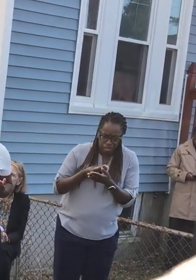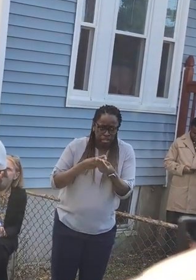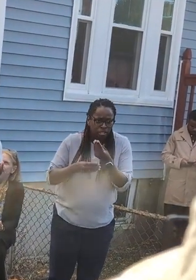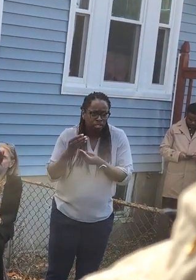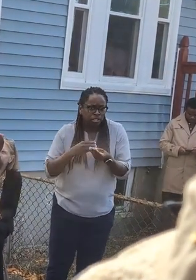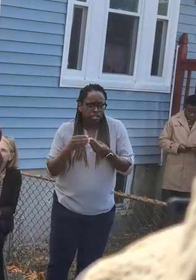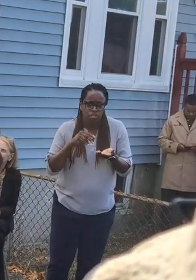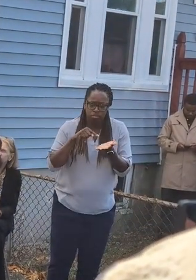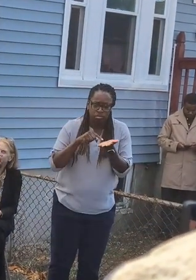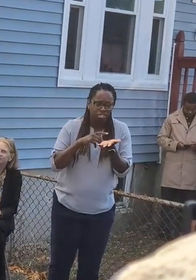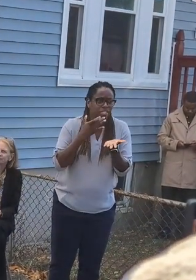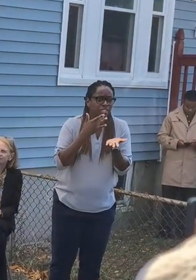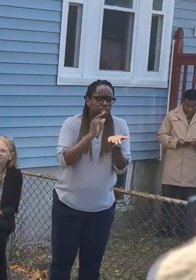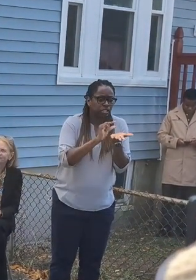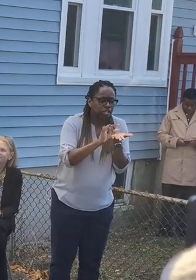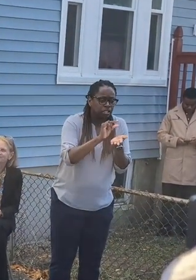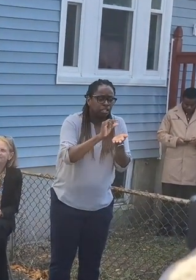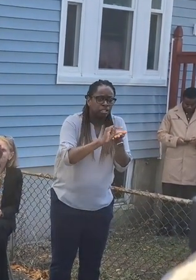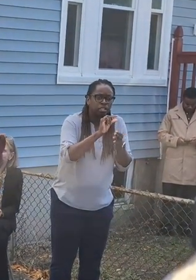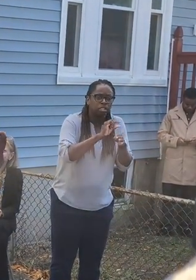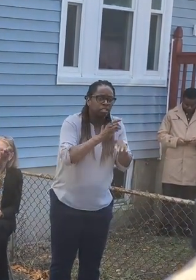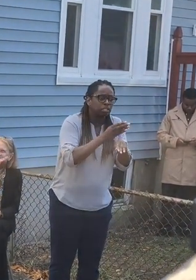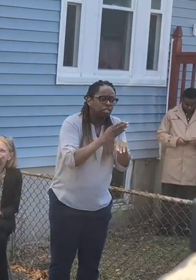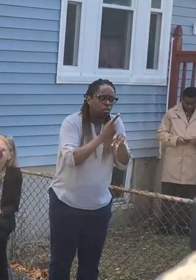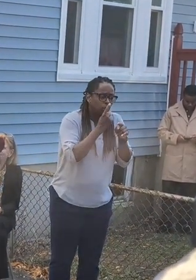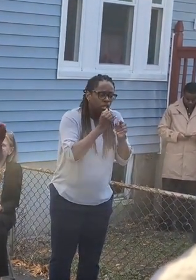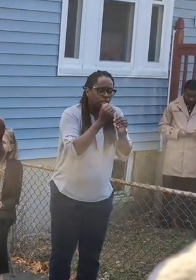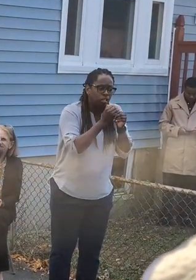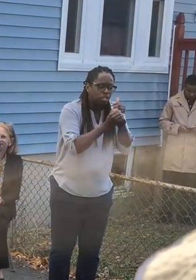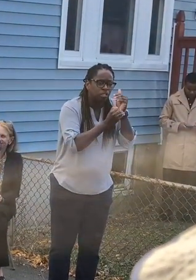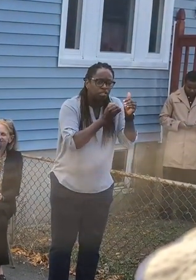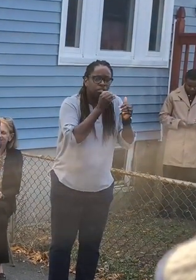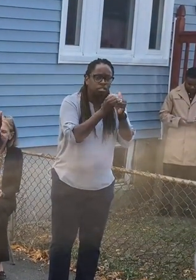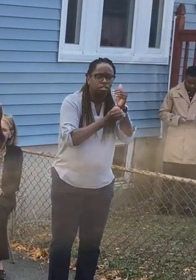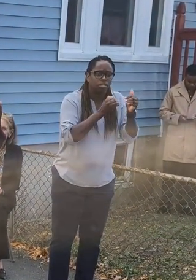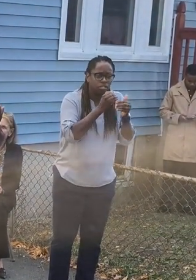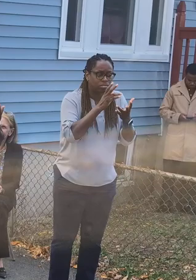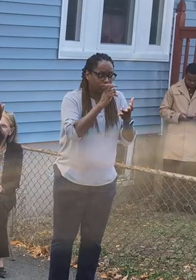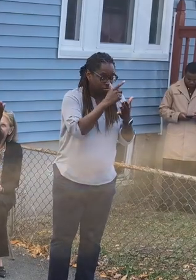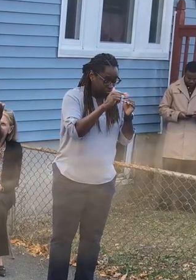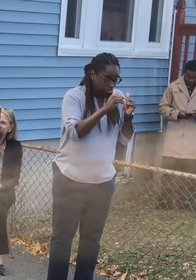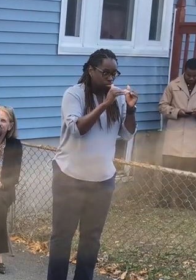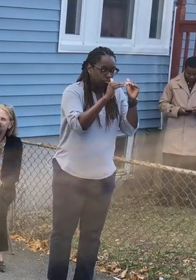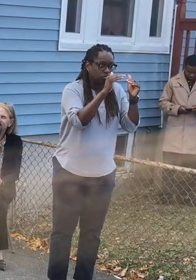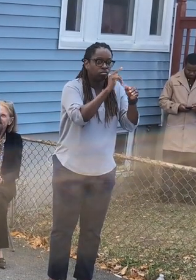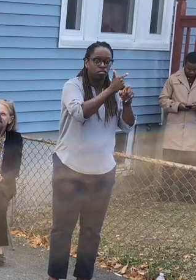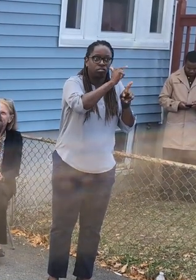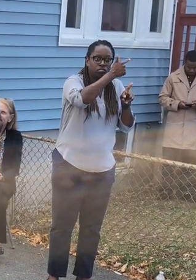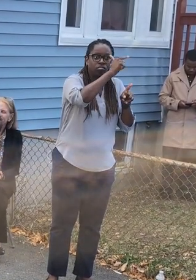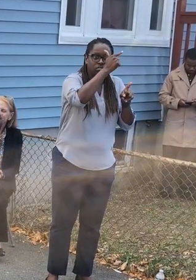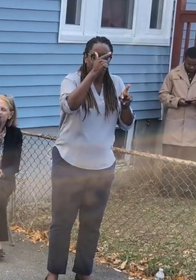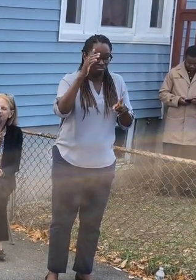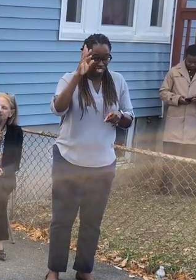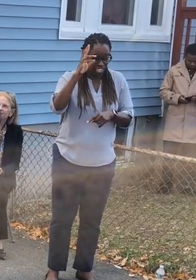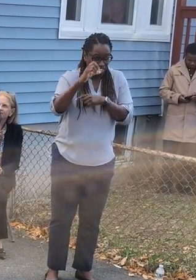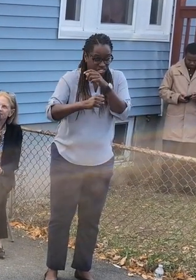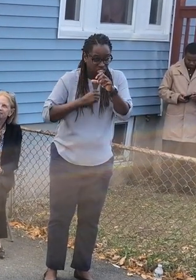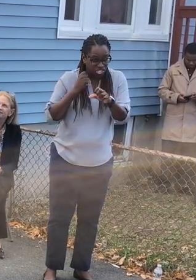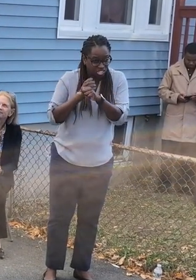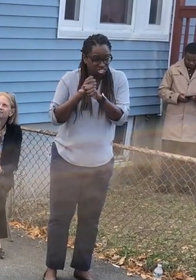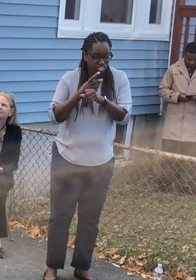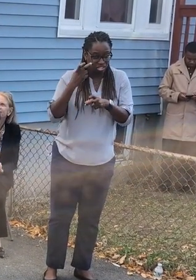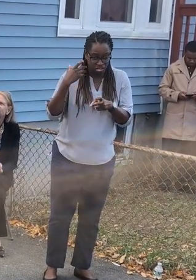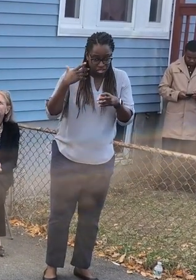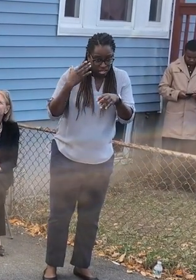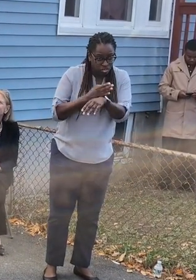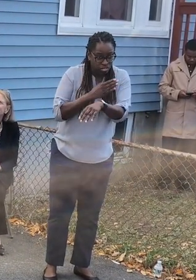had to renovate one unit. It took 6 years, but we finally renovated all the units. And I'm bringing up this